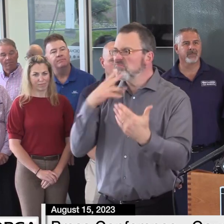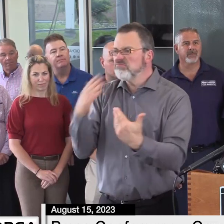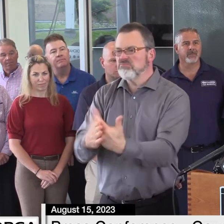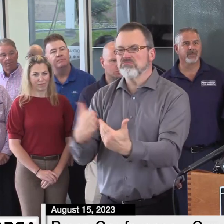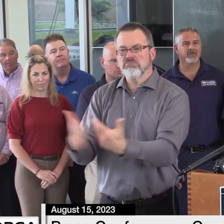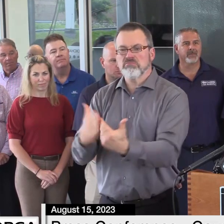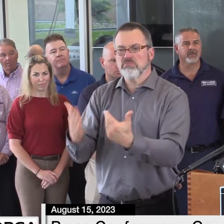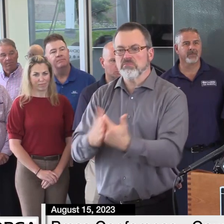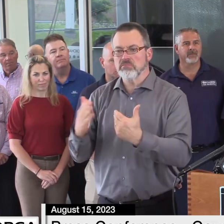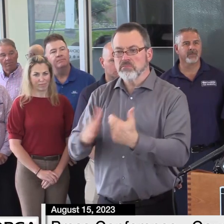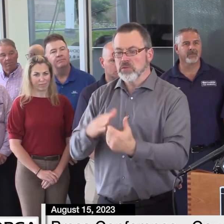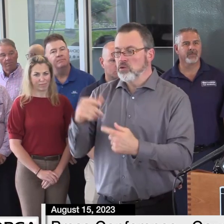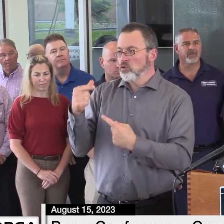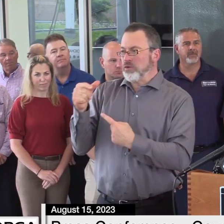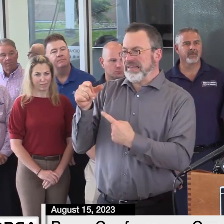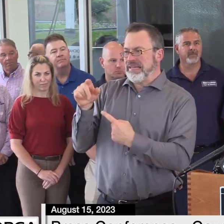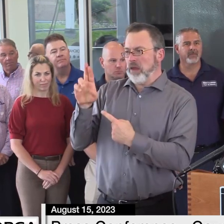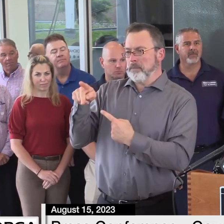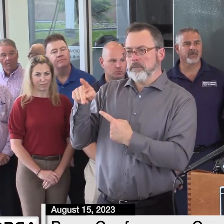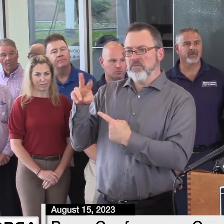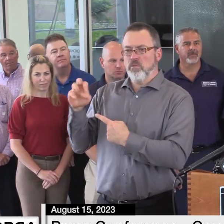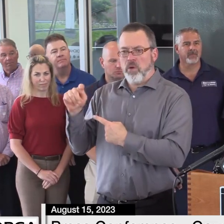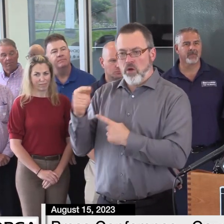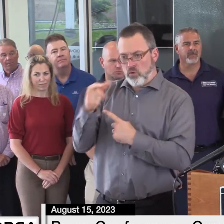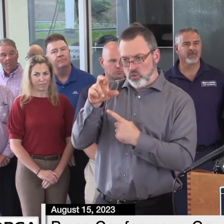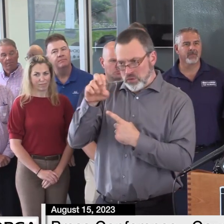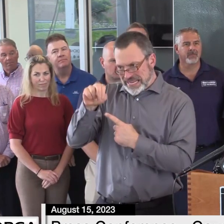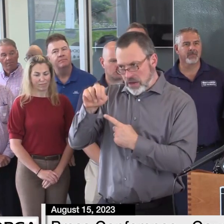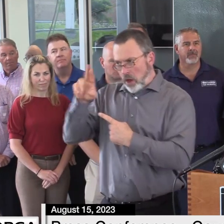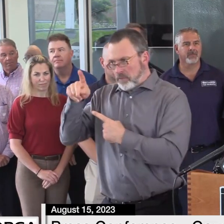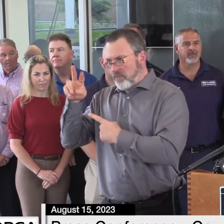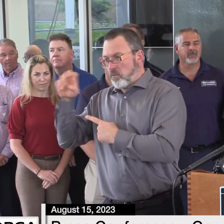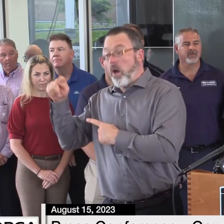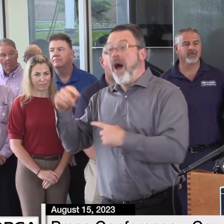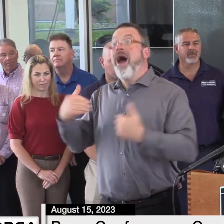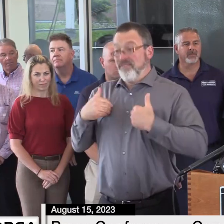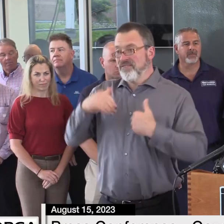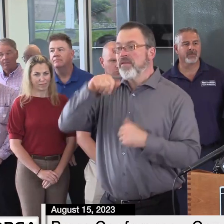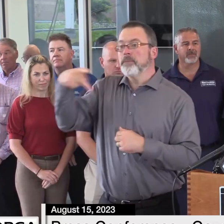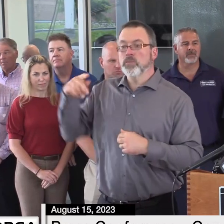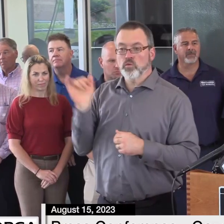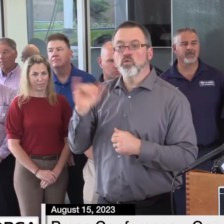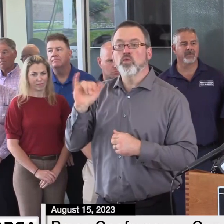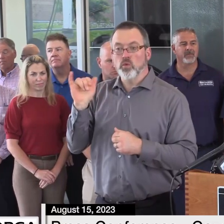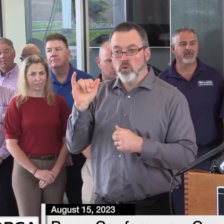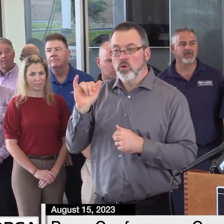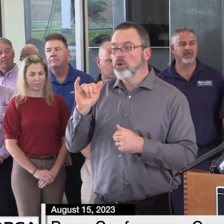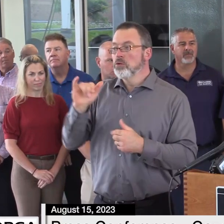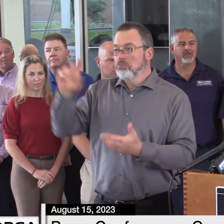app that can be downloaded, and that app will allow towns